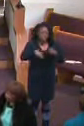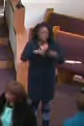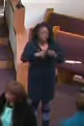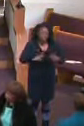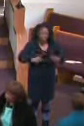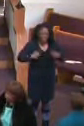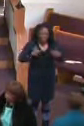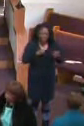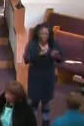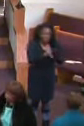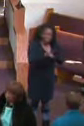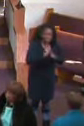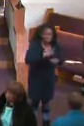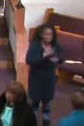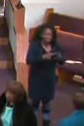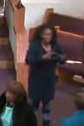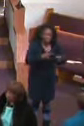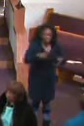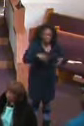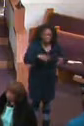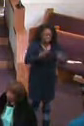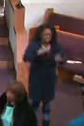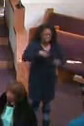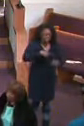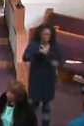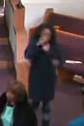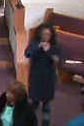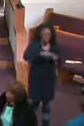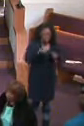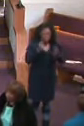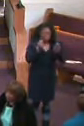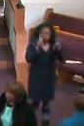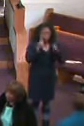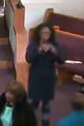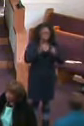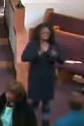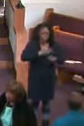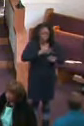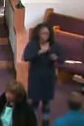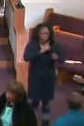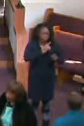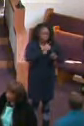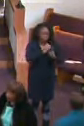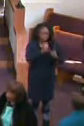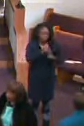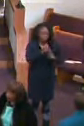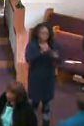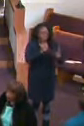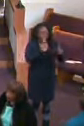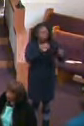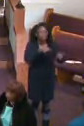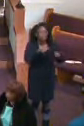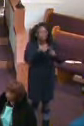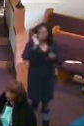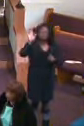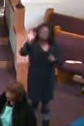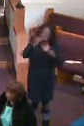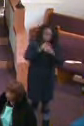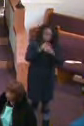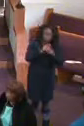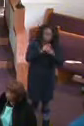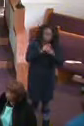control, let us remember to wake up to our situation, to respond to your word, and